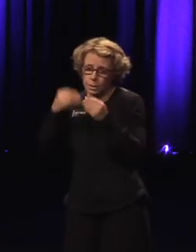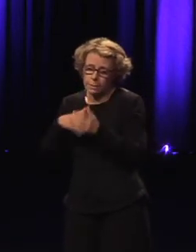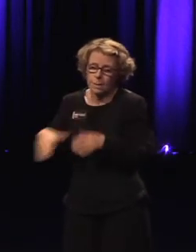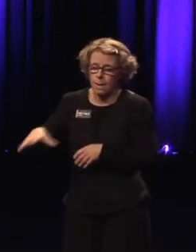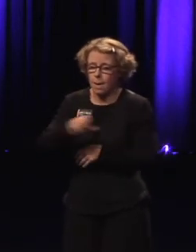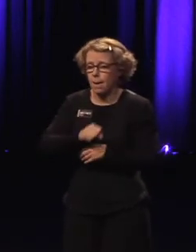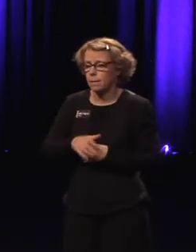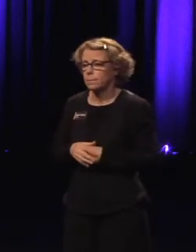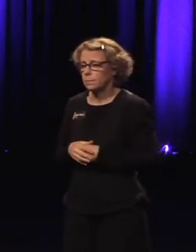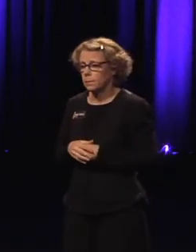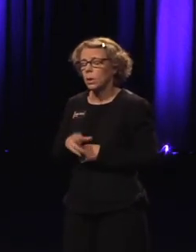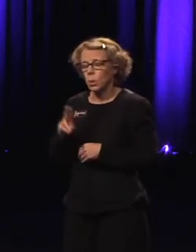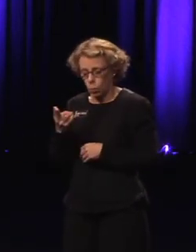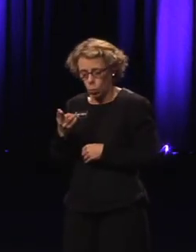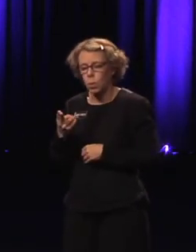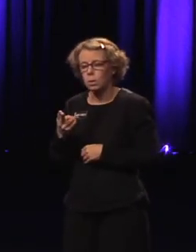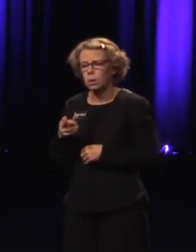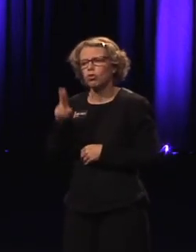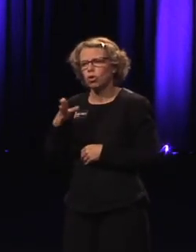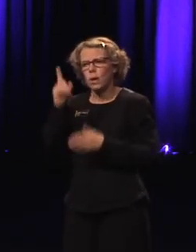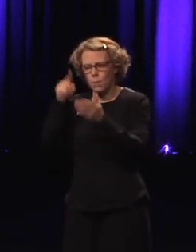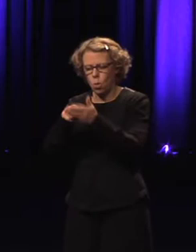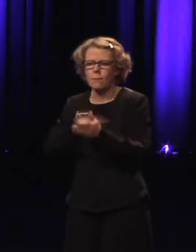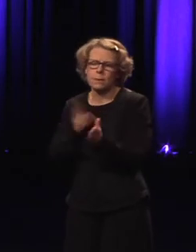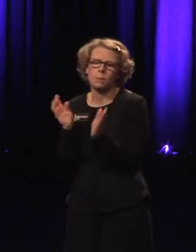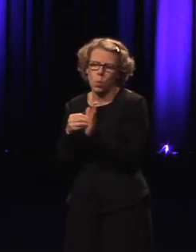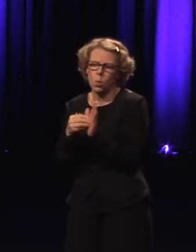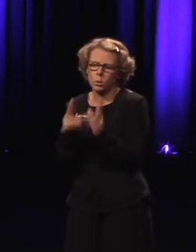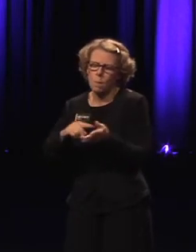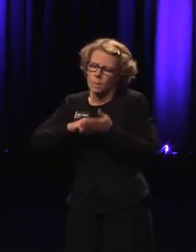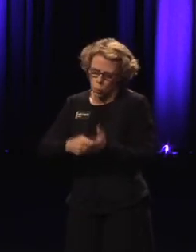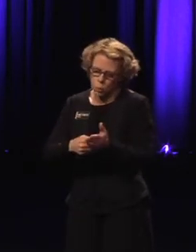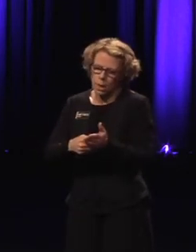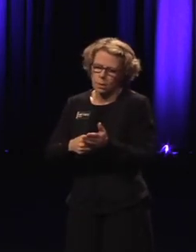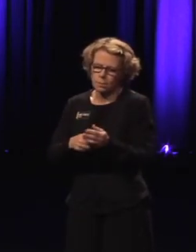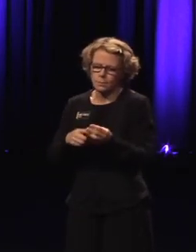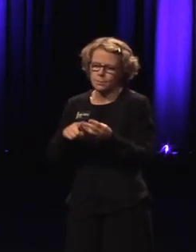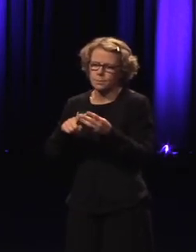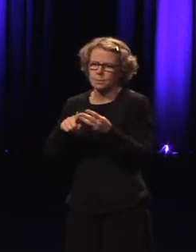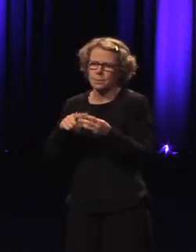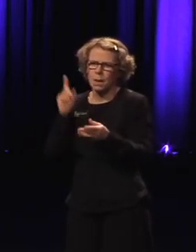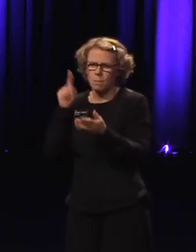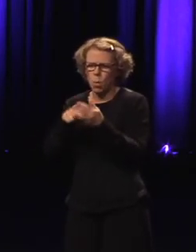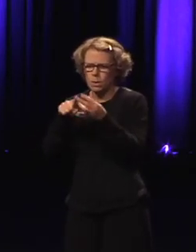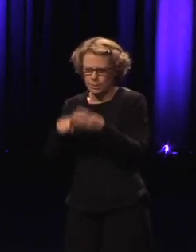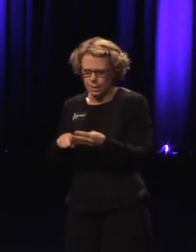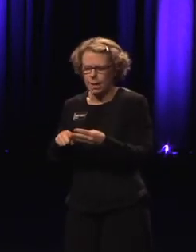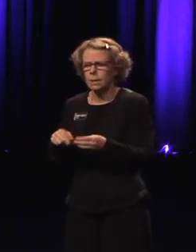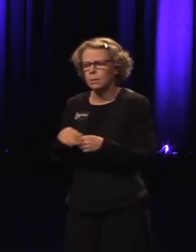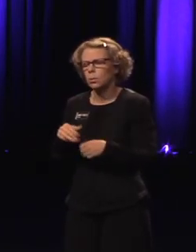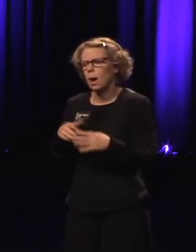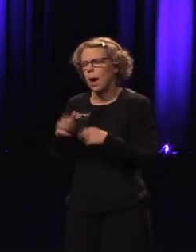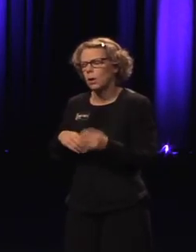this has been now addressed in the new goals. Goal 3, which was to promote gender equality